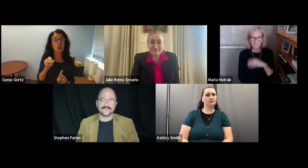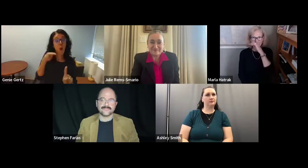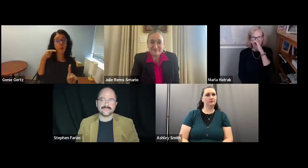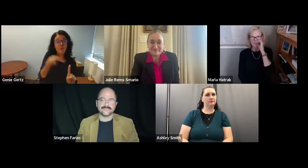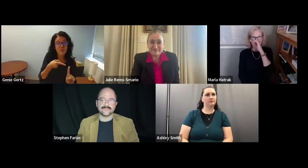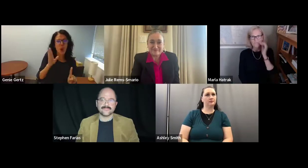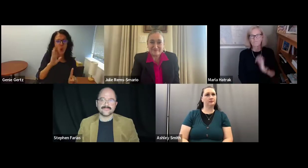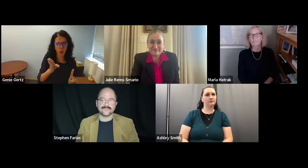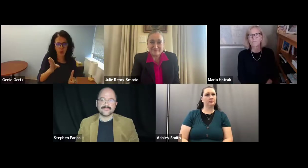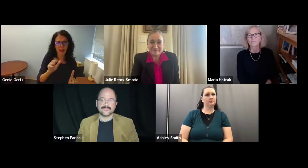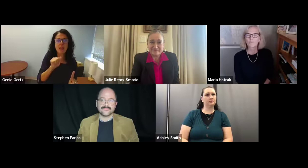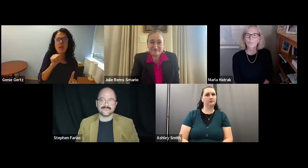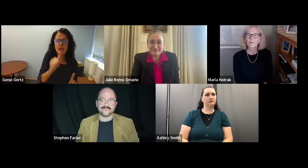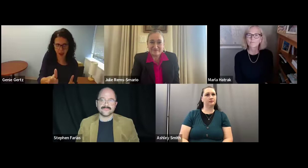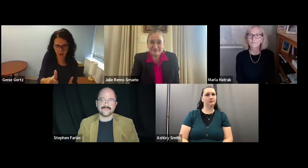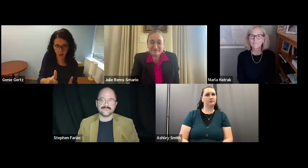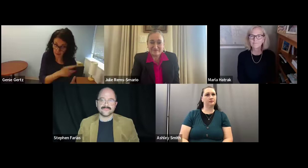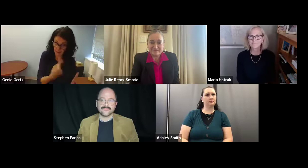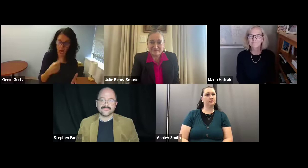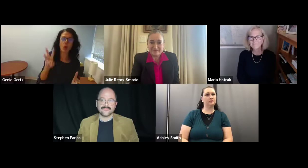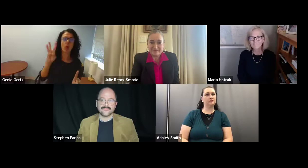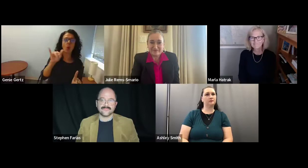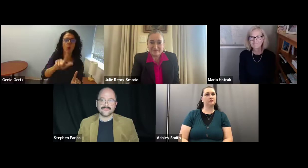level is like this. So the point is they